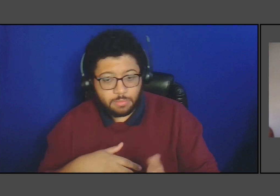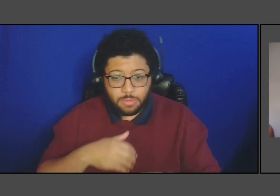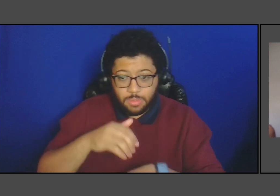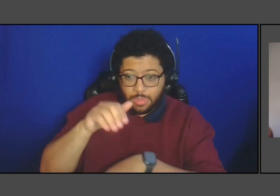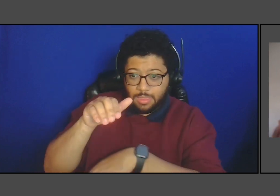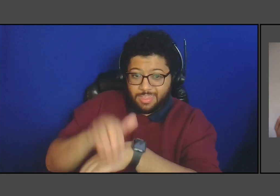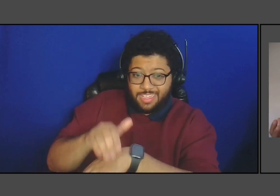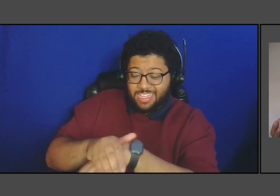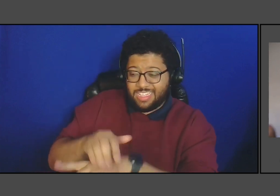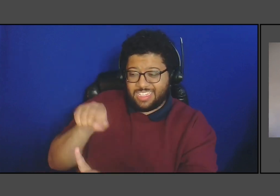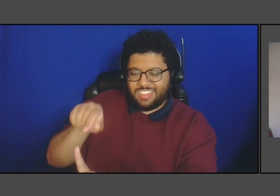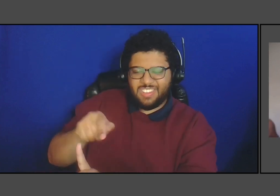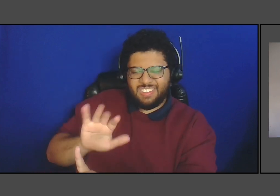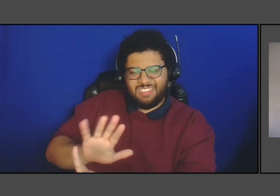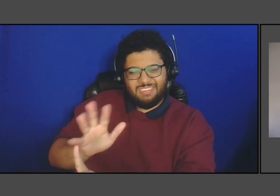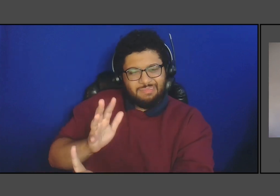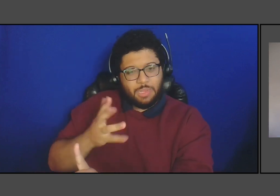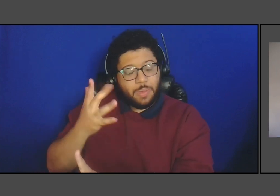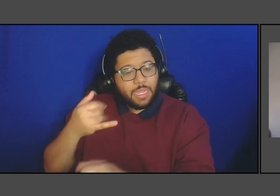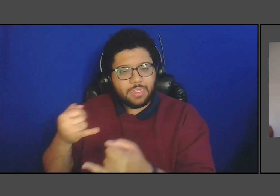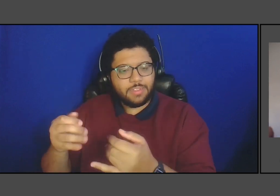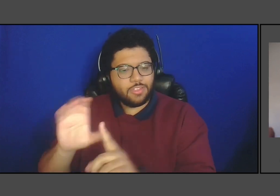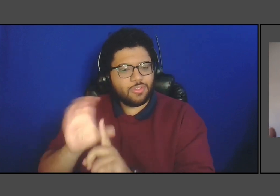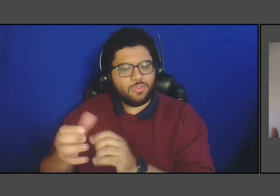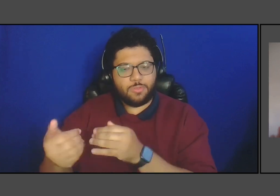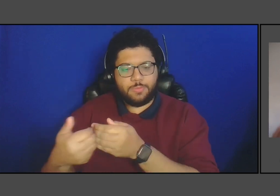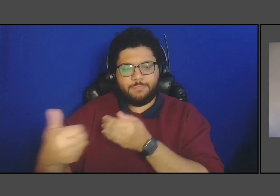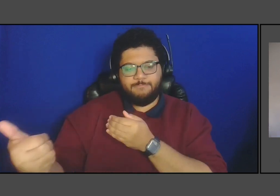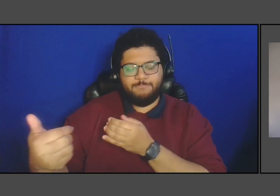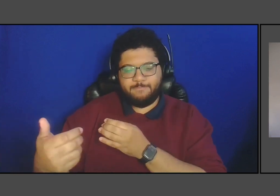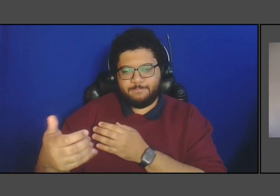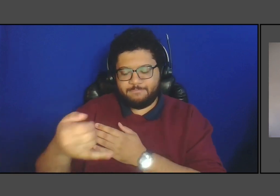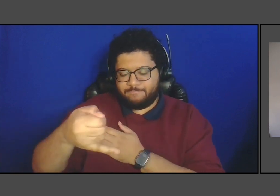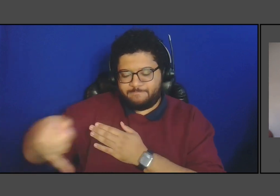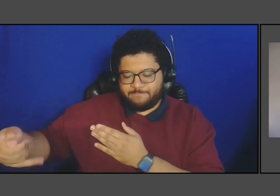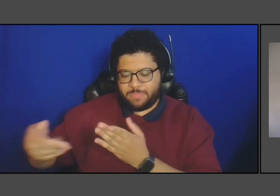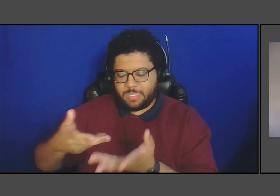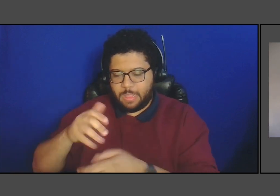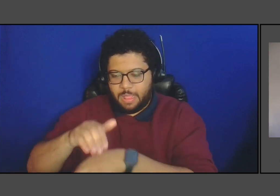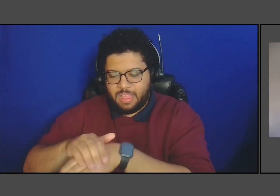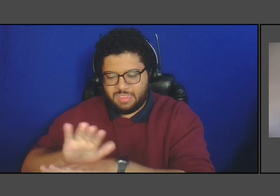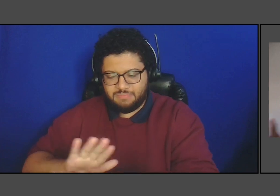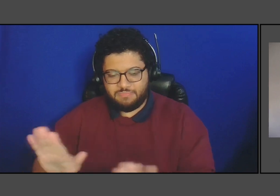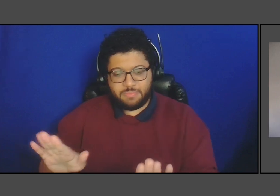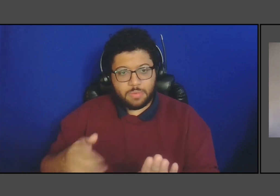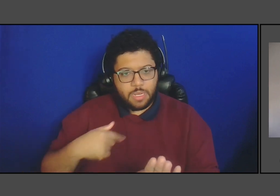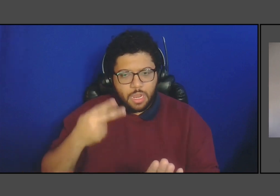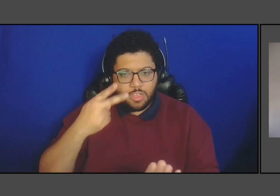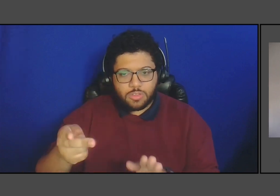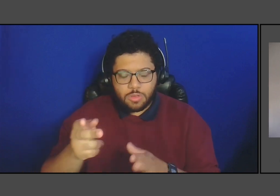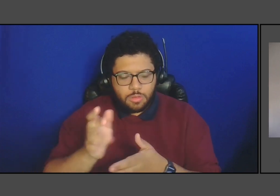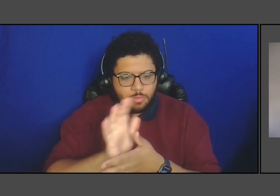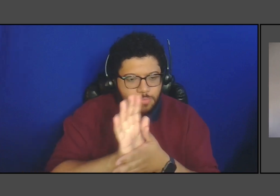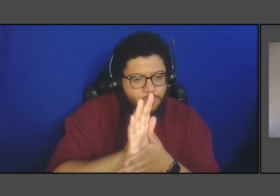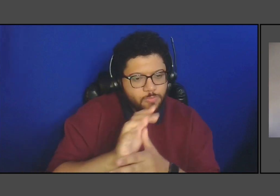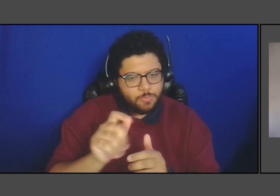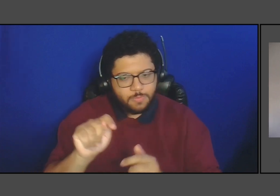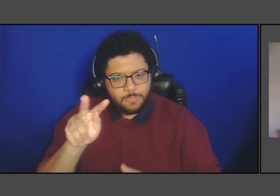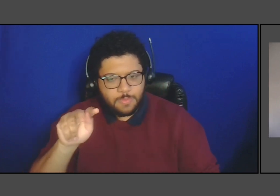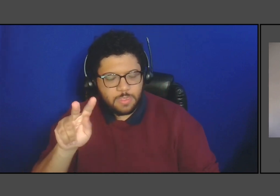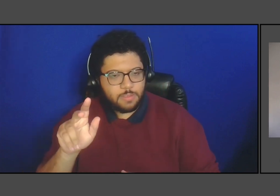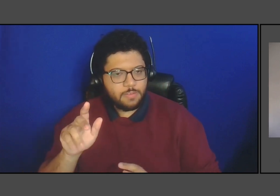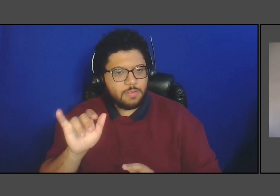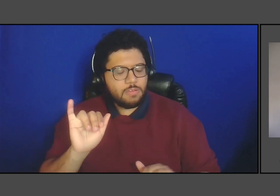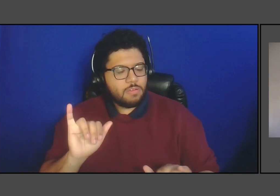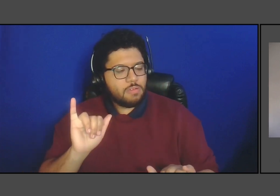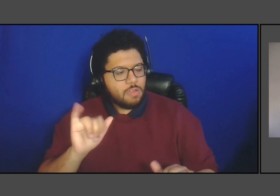divide. And I saw that film and television was easier for my family to pick